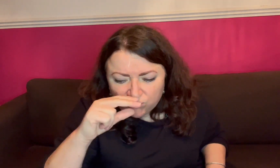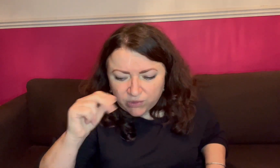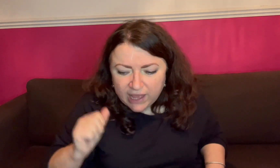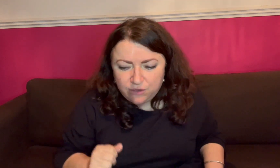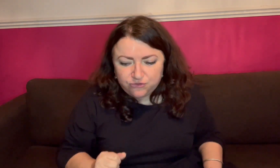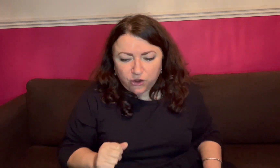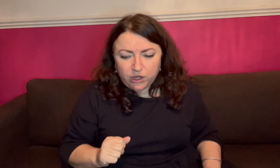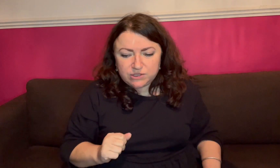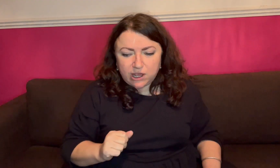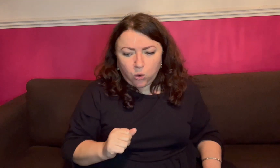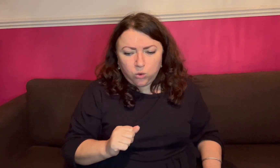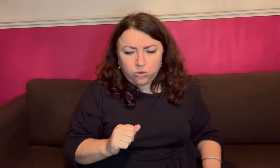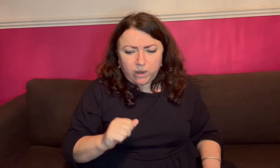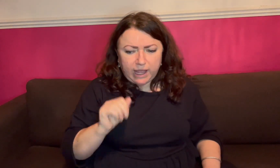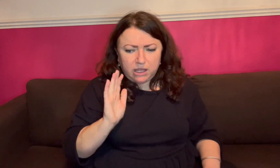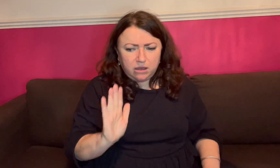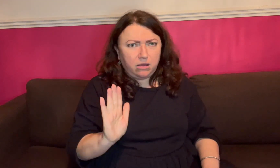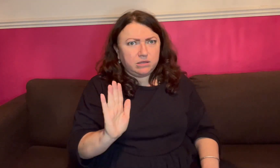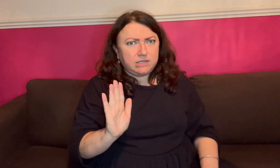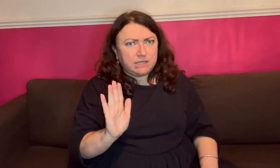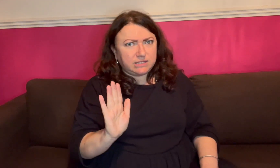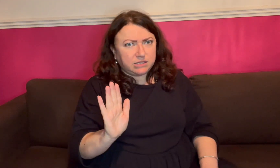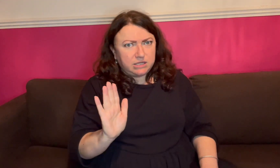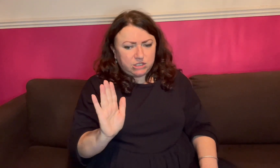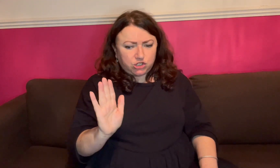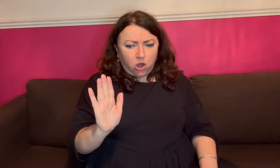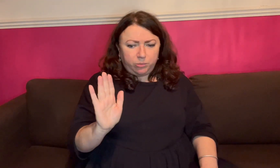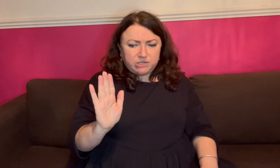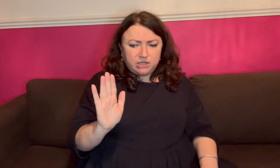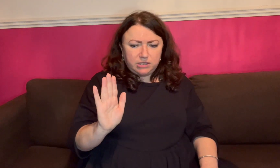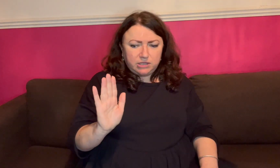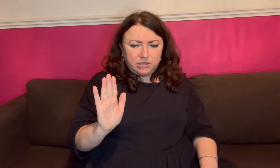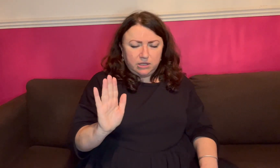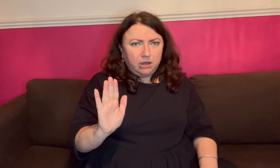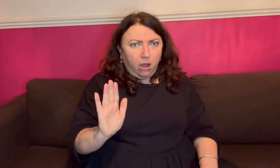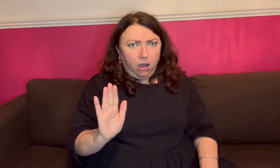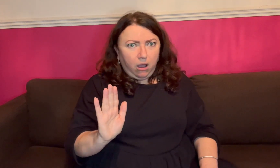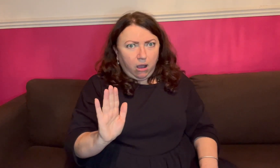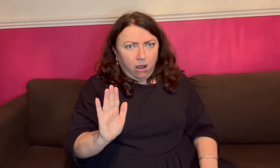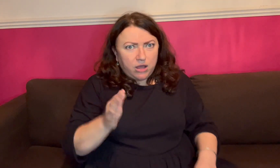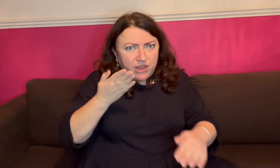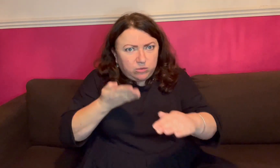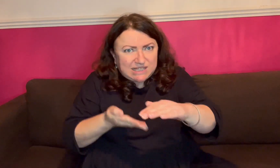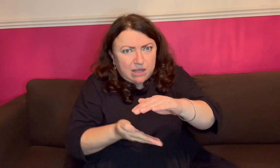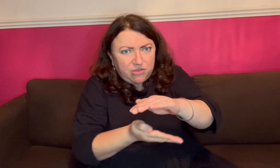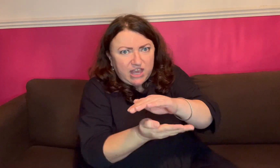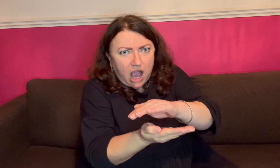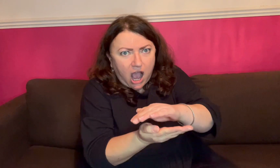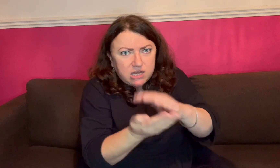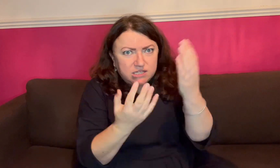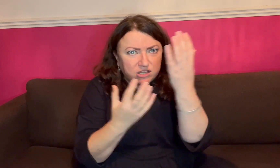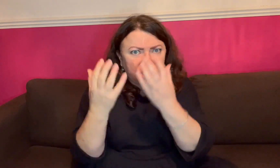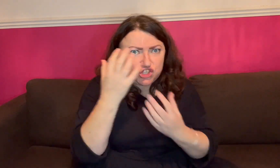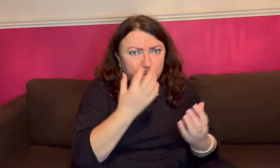He followed it all the way until it suddenly stopped. There was something under the